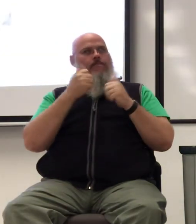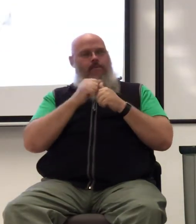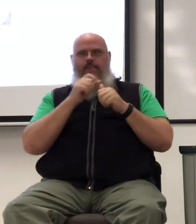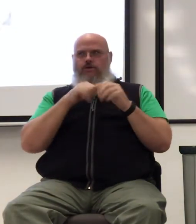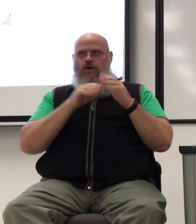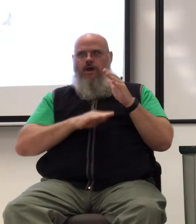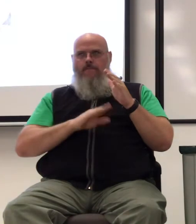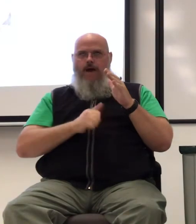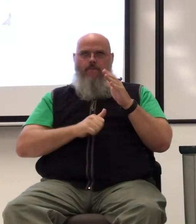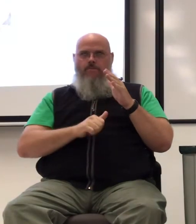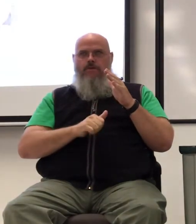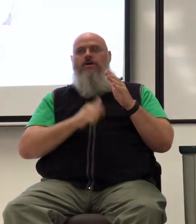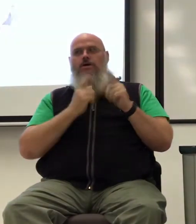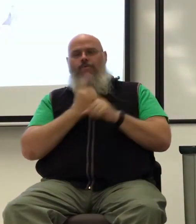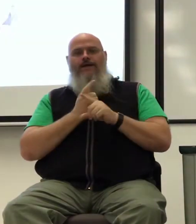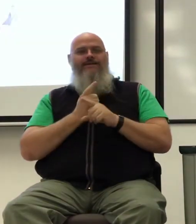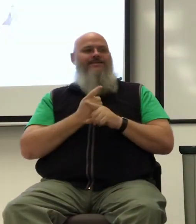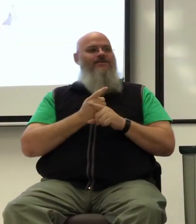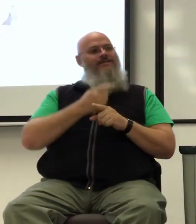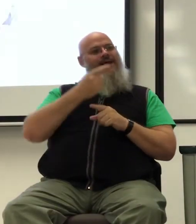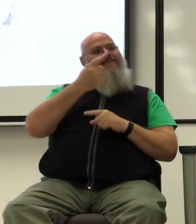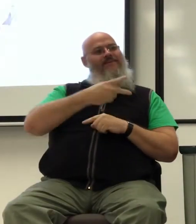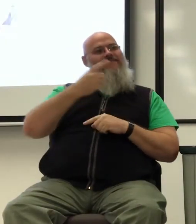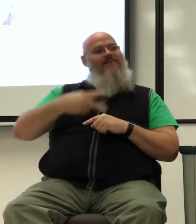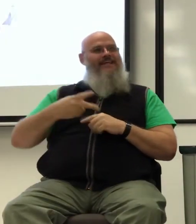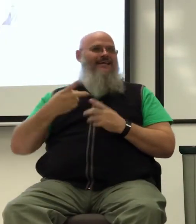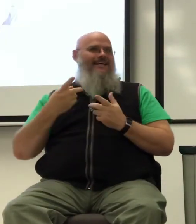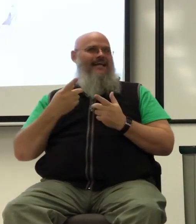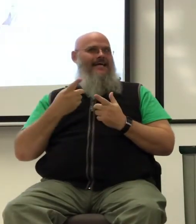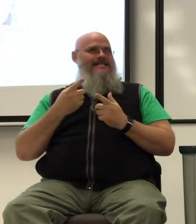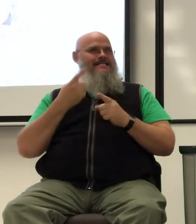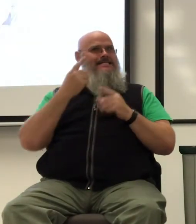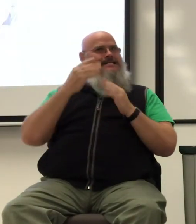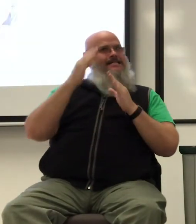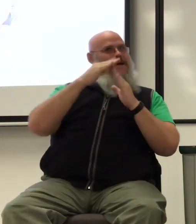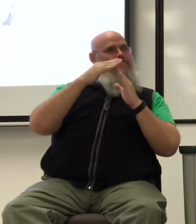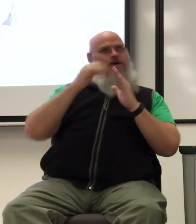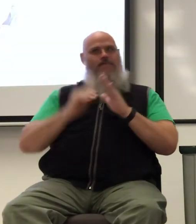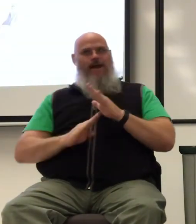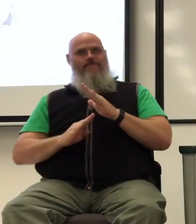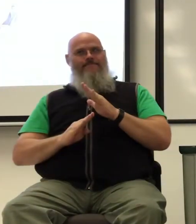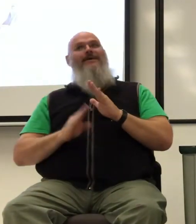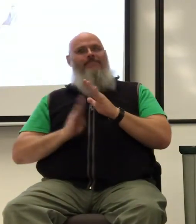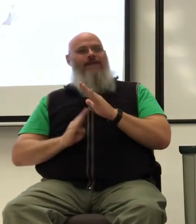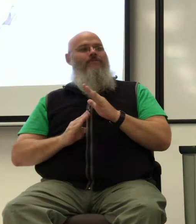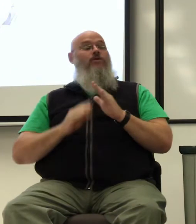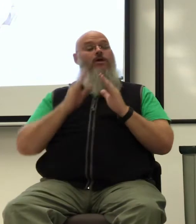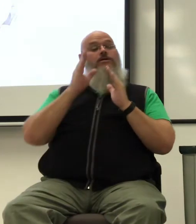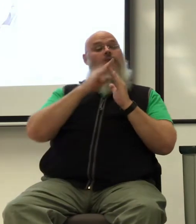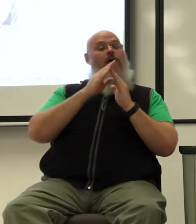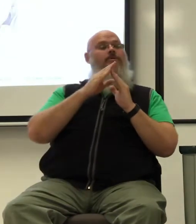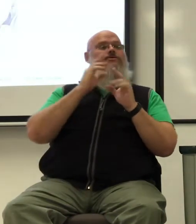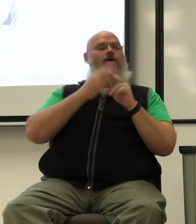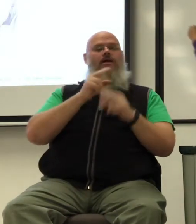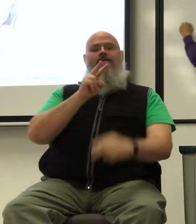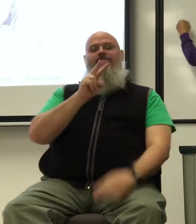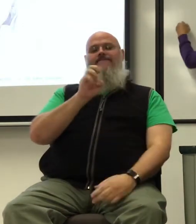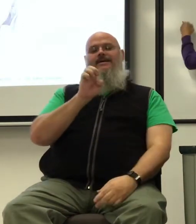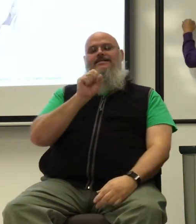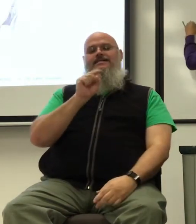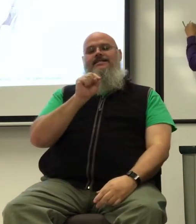Which one is it? Well, you got a 50-50 shot. The one on the bottom. Now the one on the top is called the vestibular